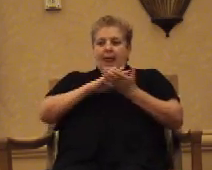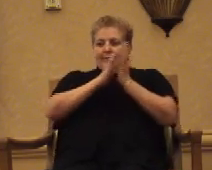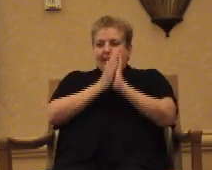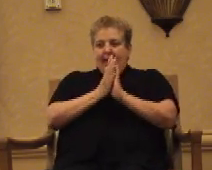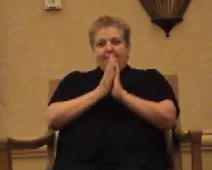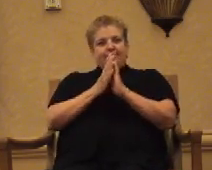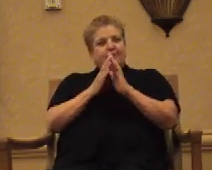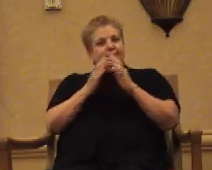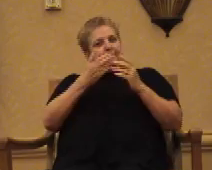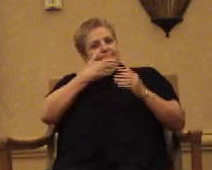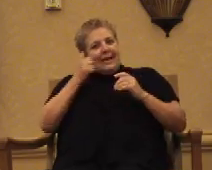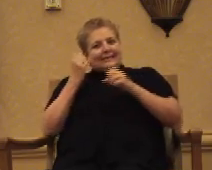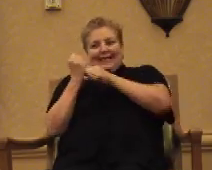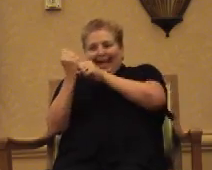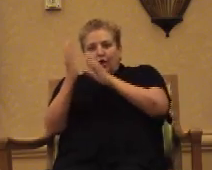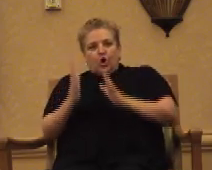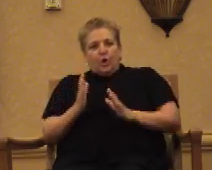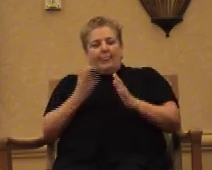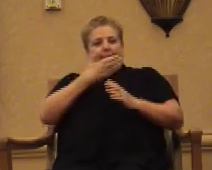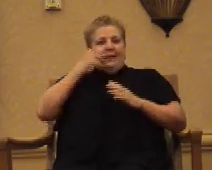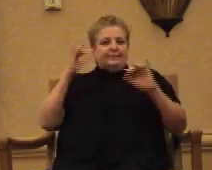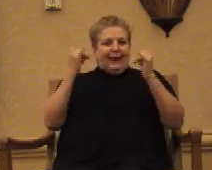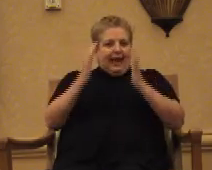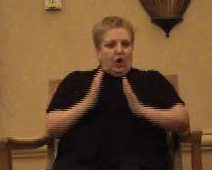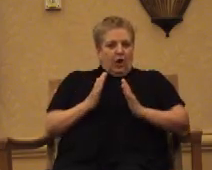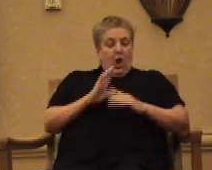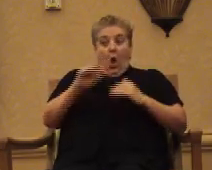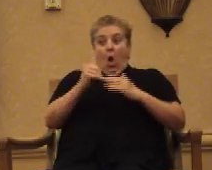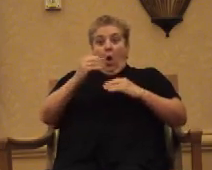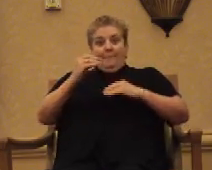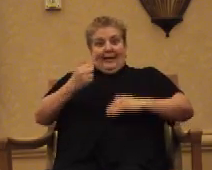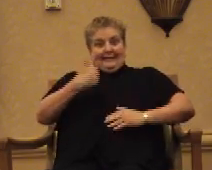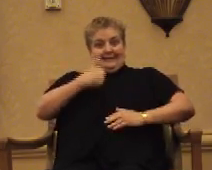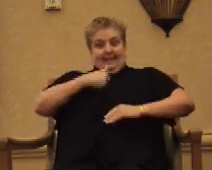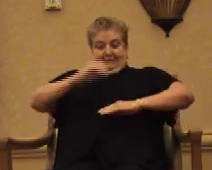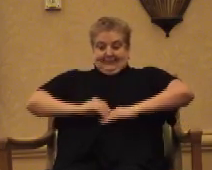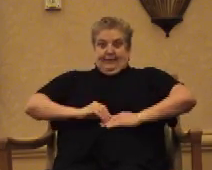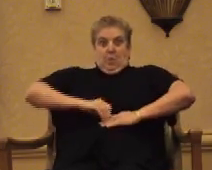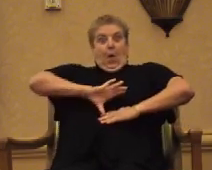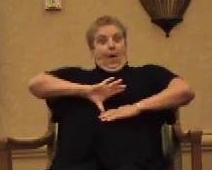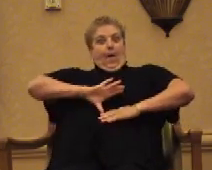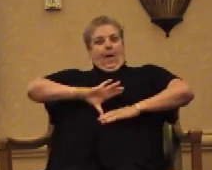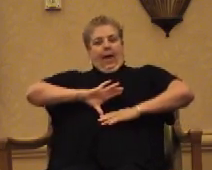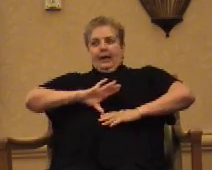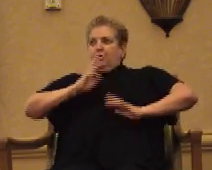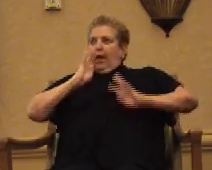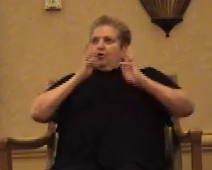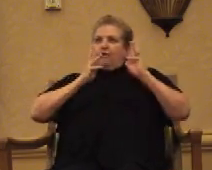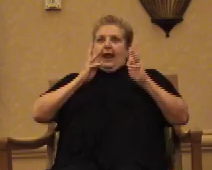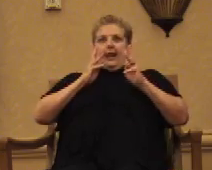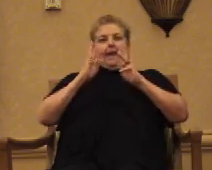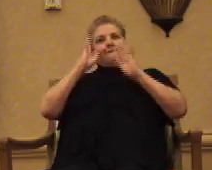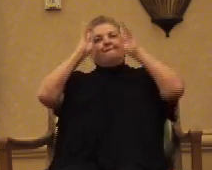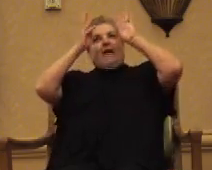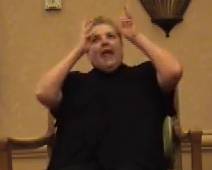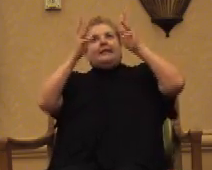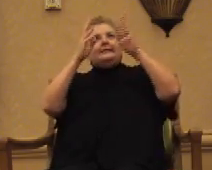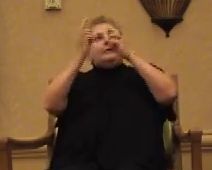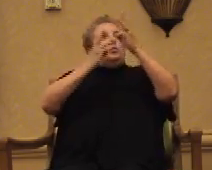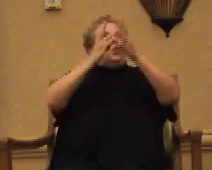best player. And I got all my self-esteem, and I created little fantasy worlds of baseball and fantasy teams and kept statistics